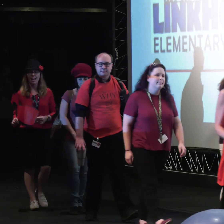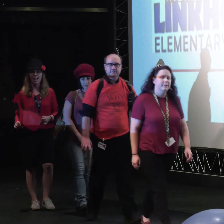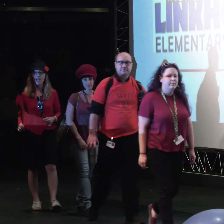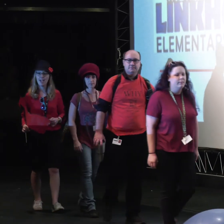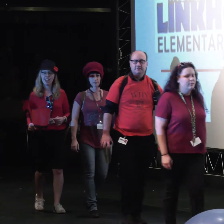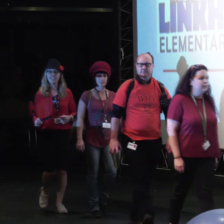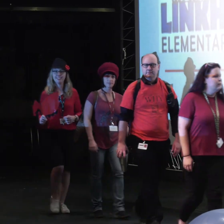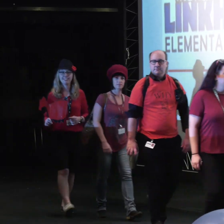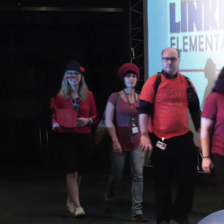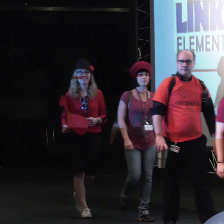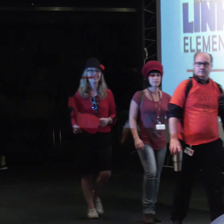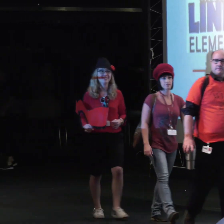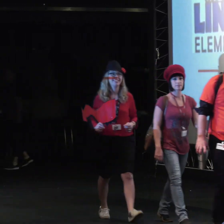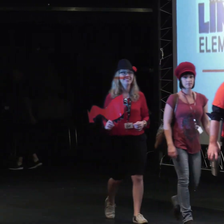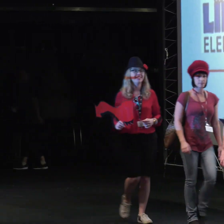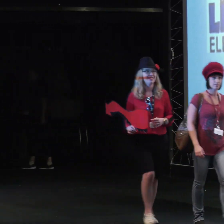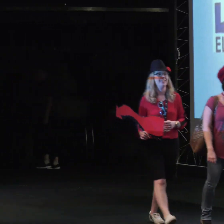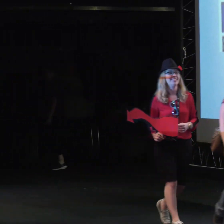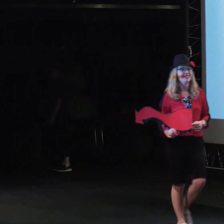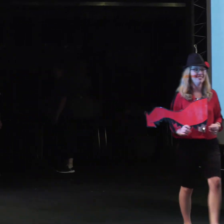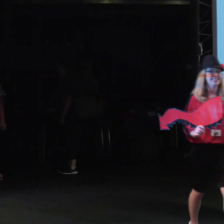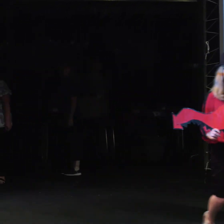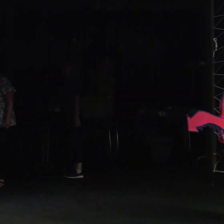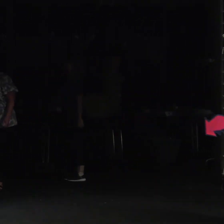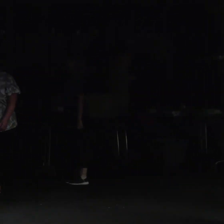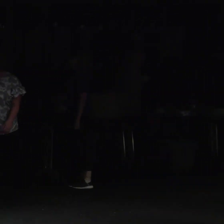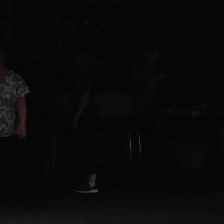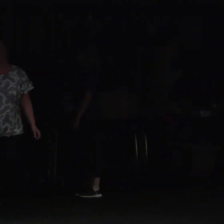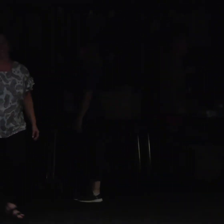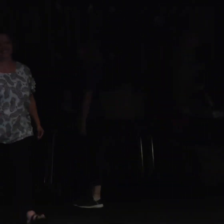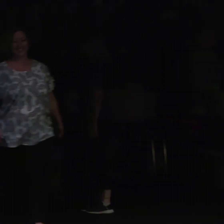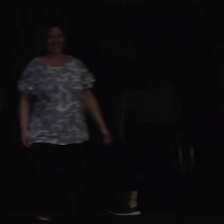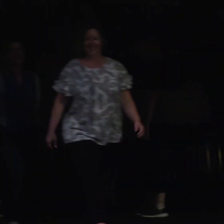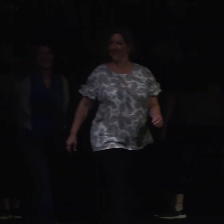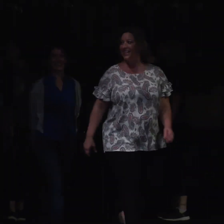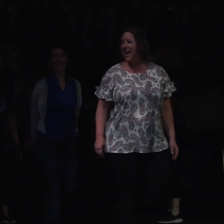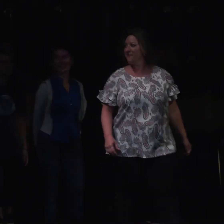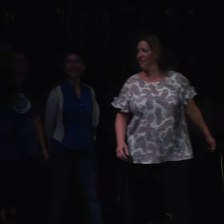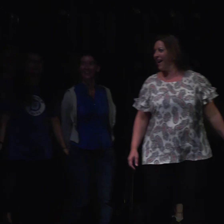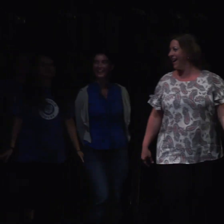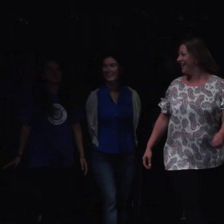And next up, Miss Lisa Lee in Sheffield Elementary.